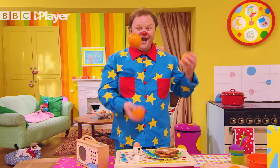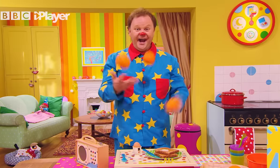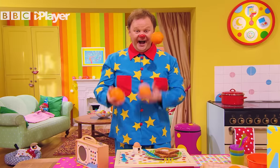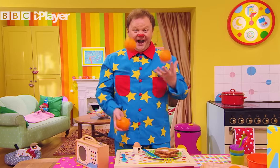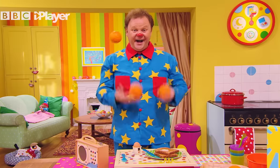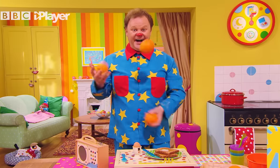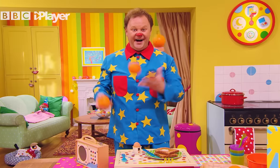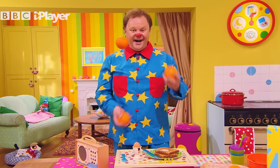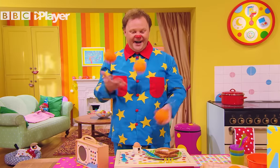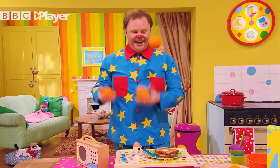breakfast.